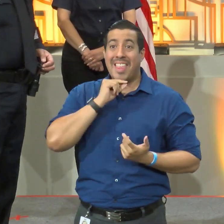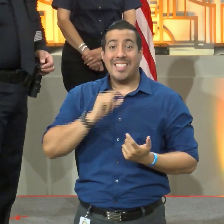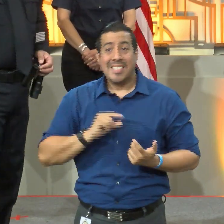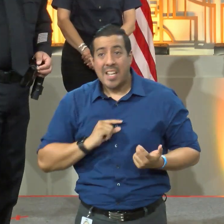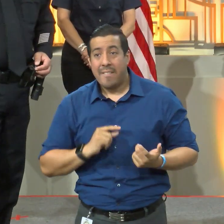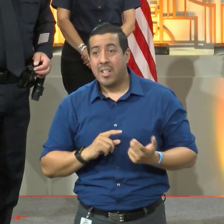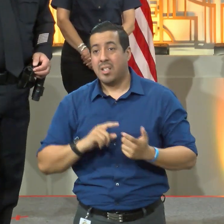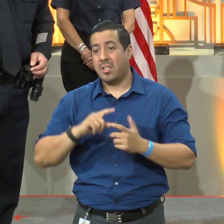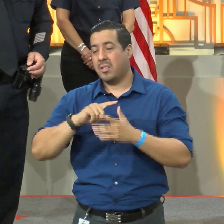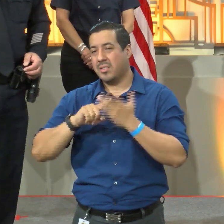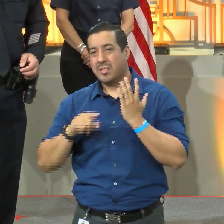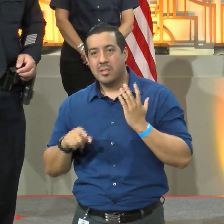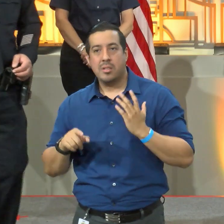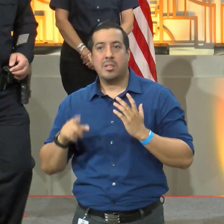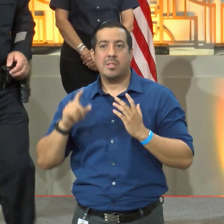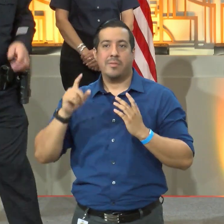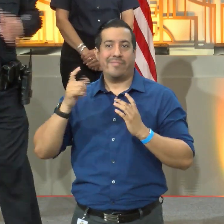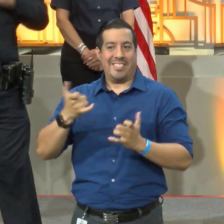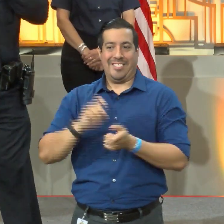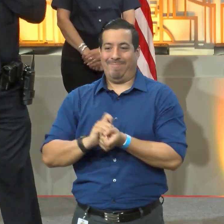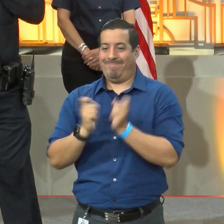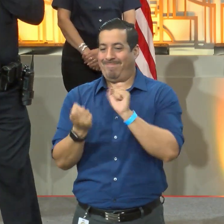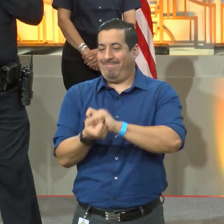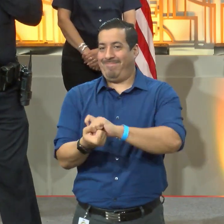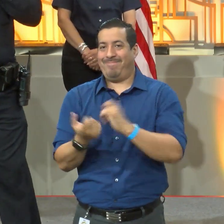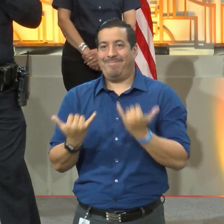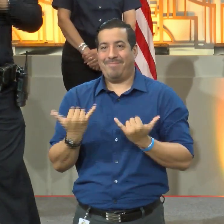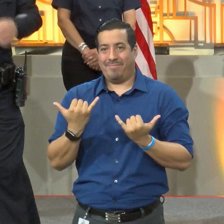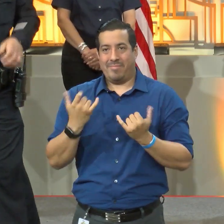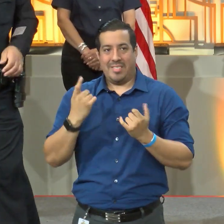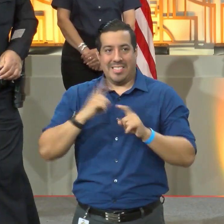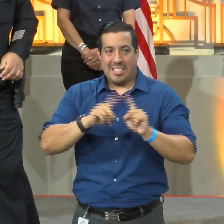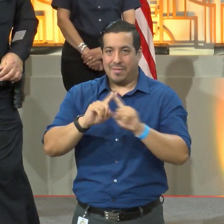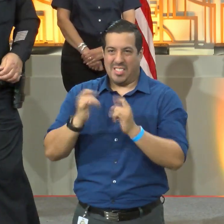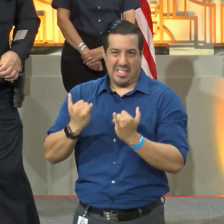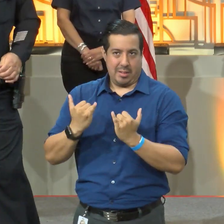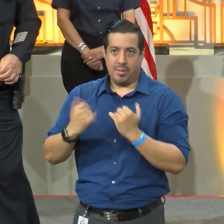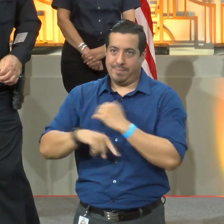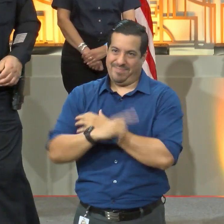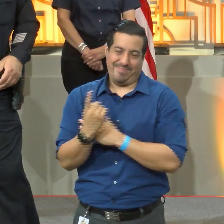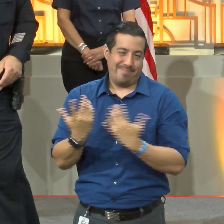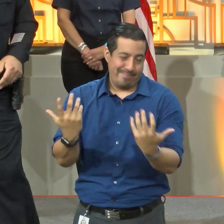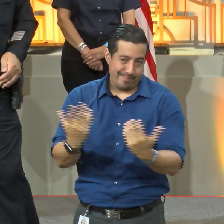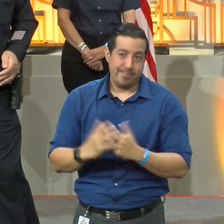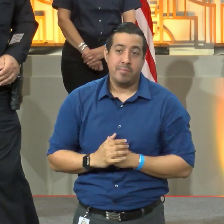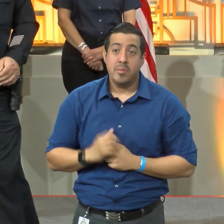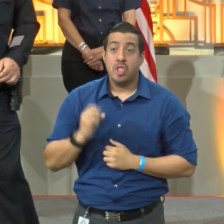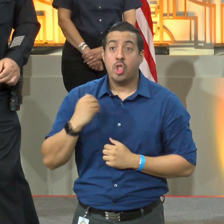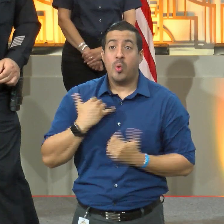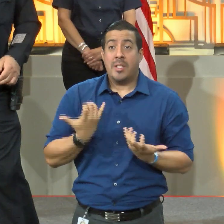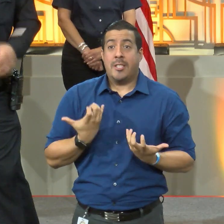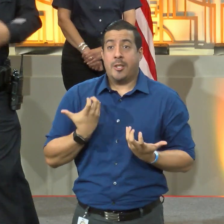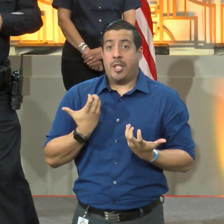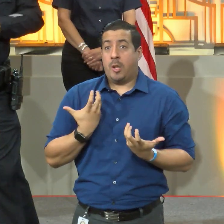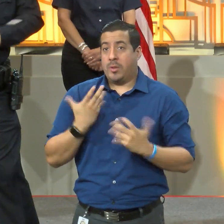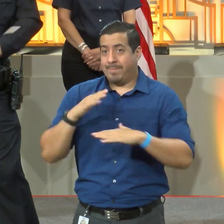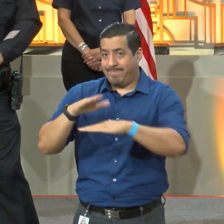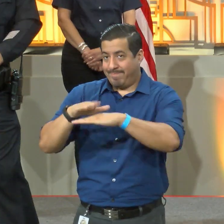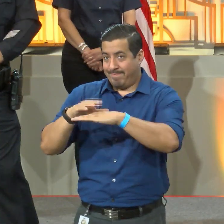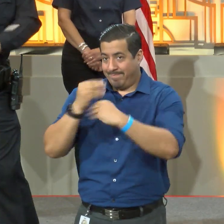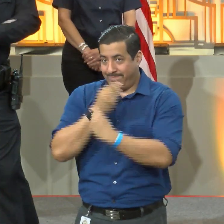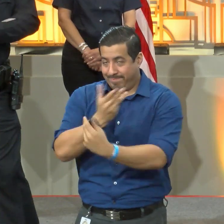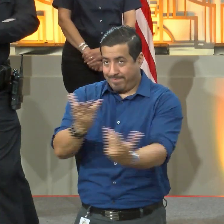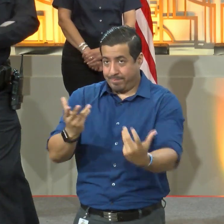and things of that nature, things will have to be different this time around. So I just want to put this cautionary note out